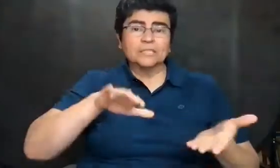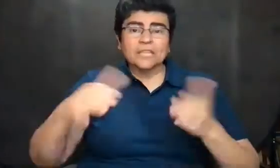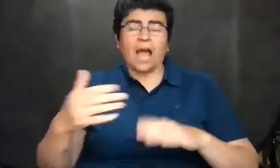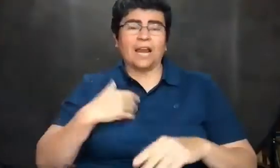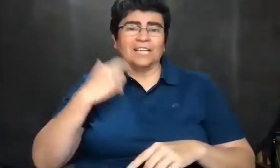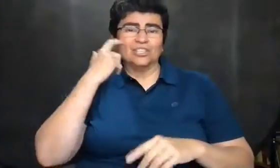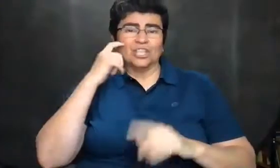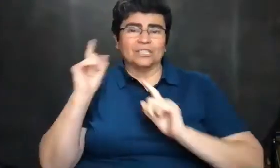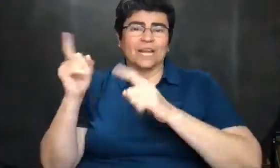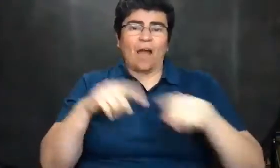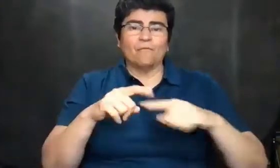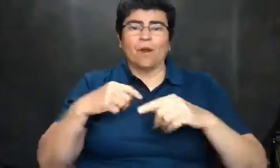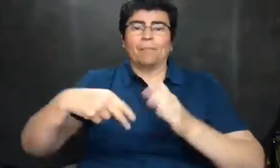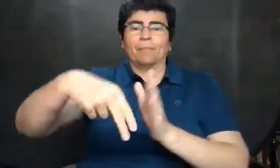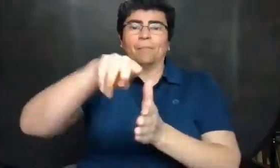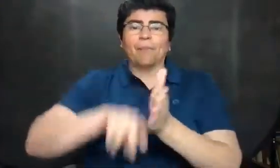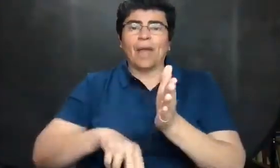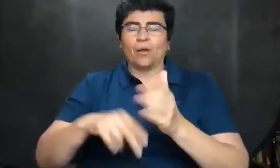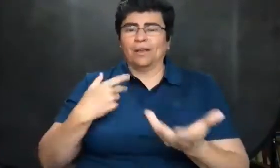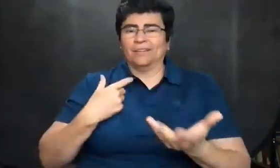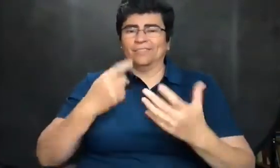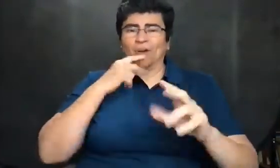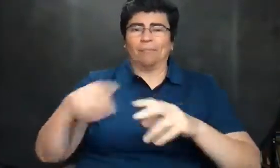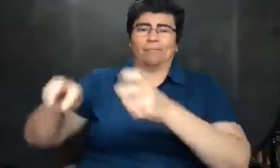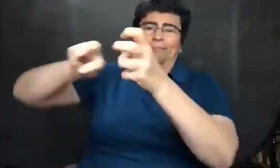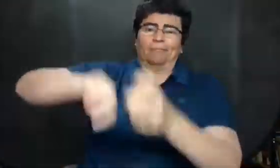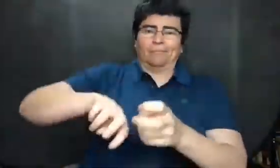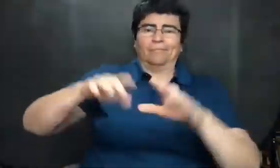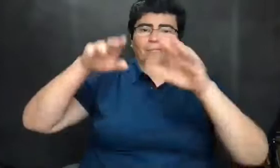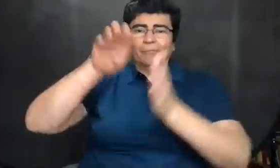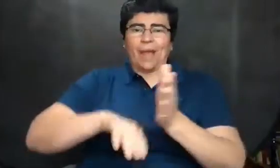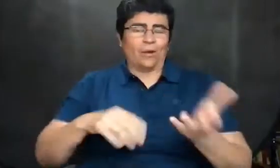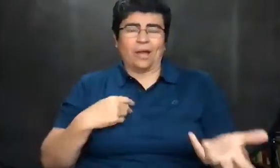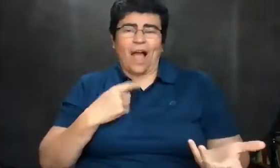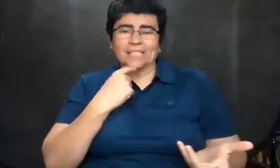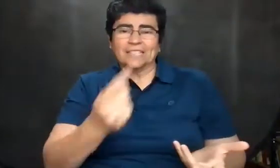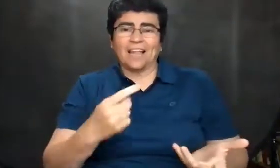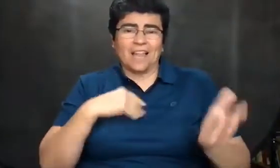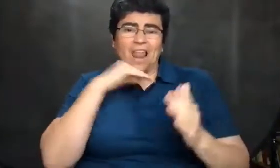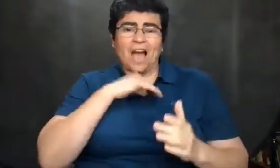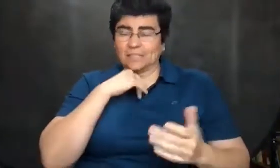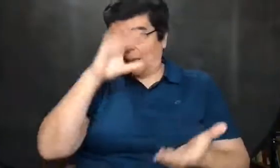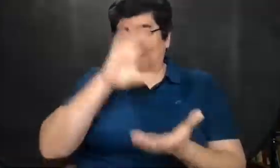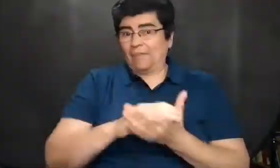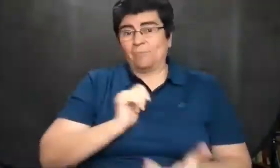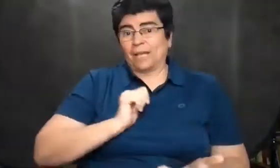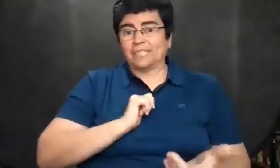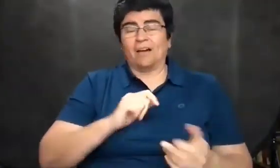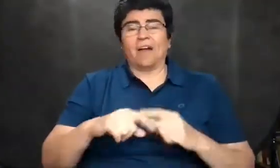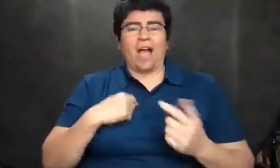burying him." And I knew that was a lie, but that's the way I am. I tell lies and I believe them myself. And I mourned the loss of a horse I